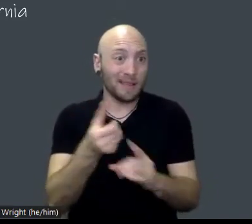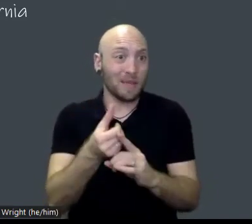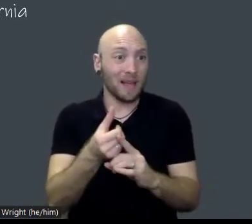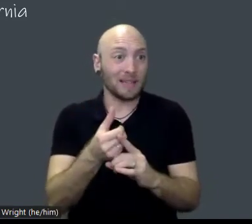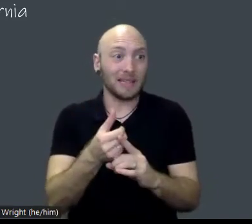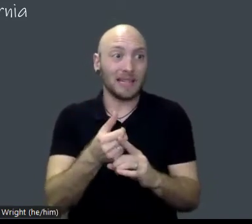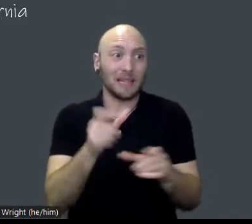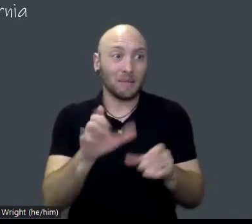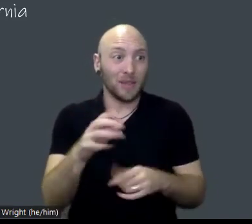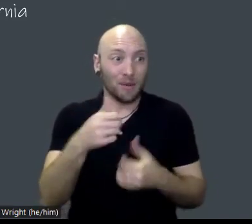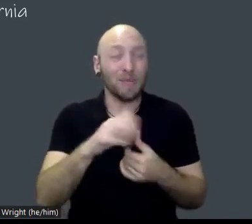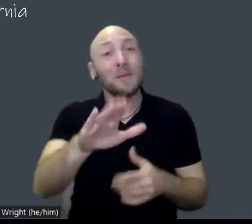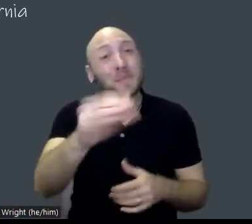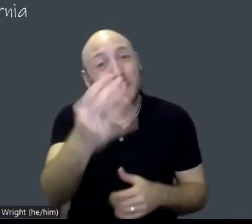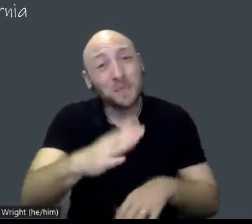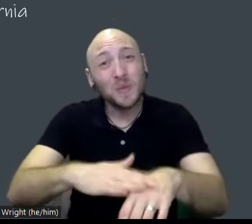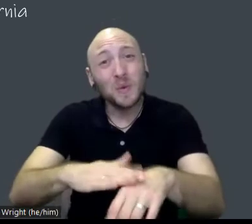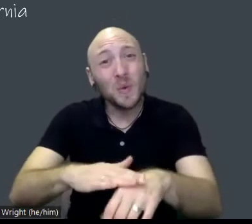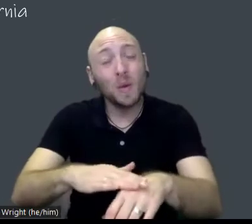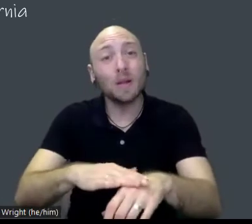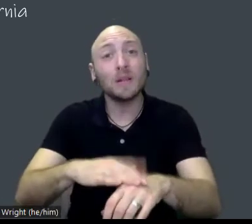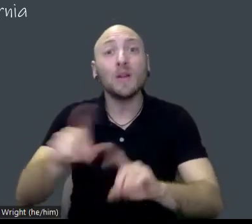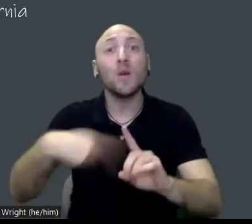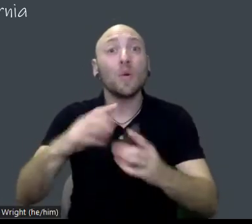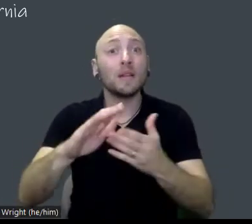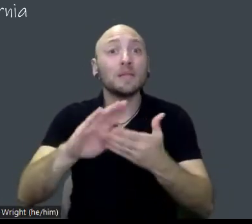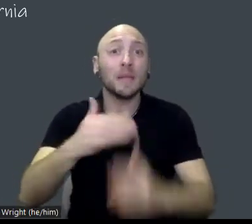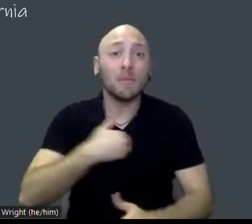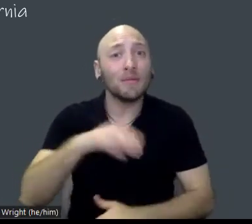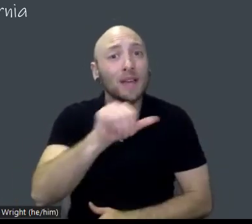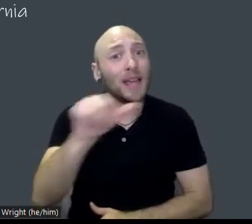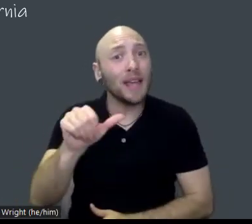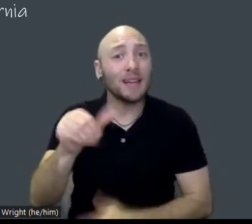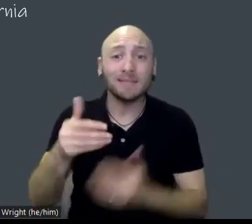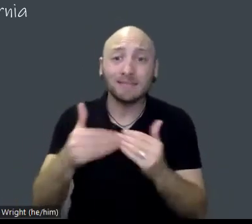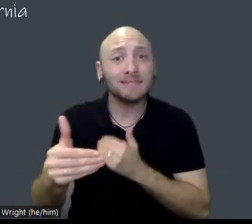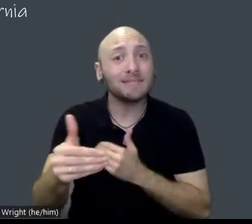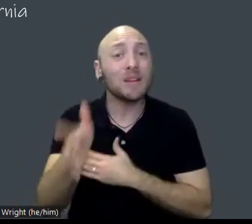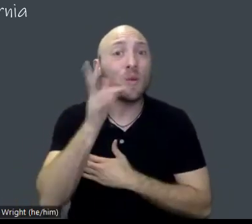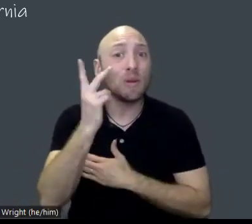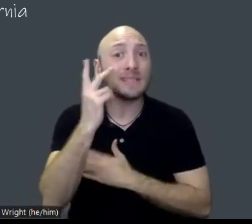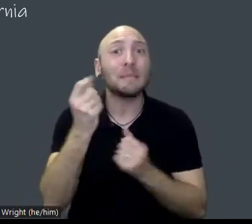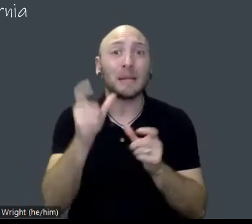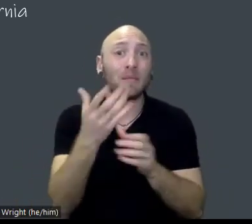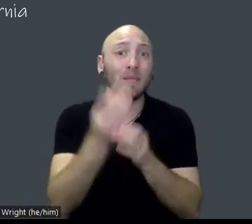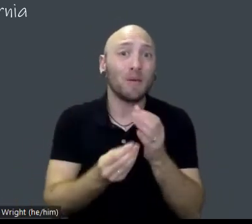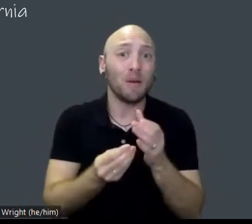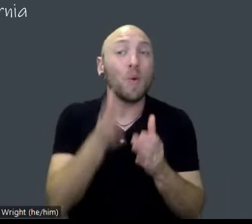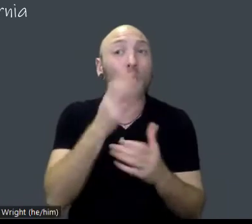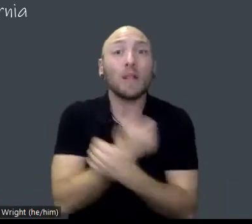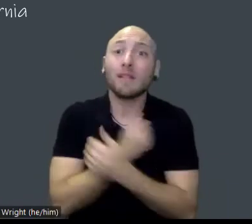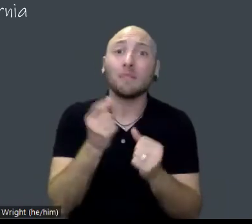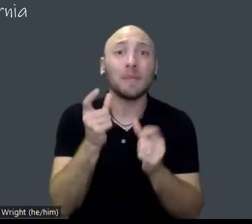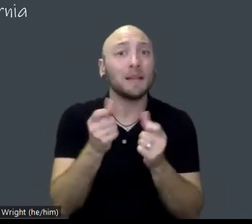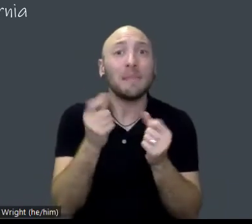that pass away. We're going to love a lot of people that pass away. And what I notice is